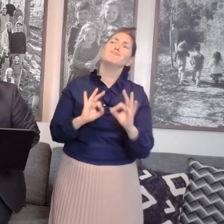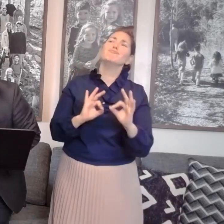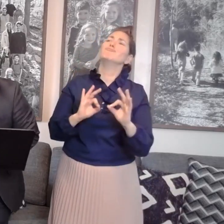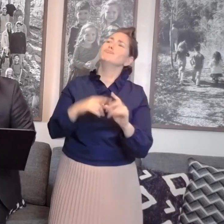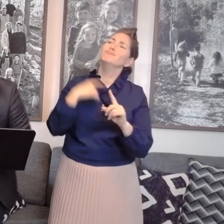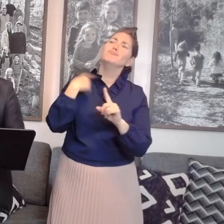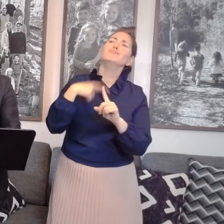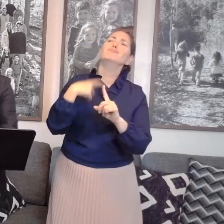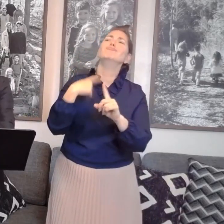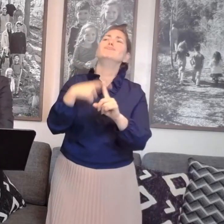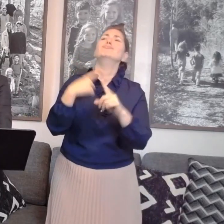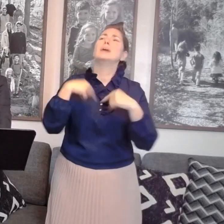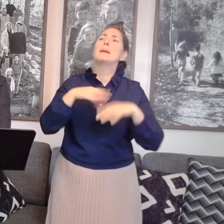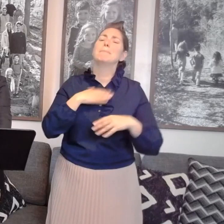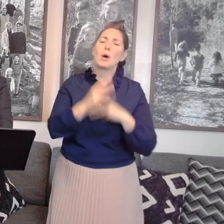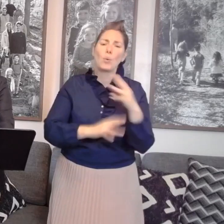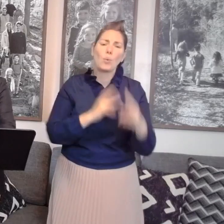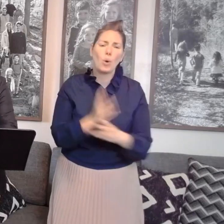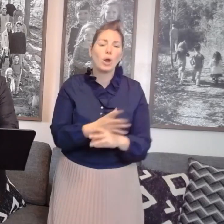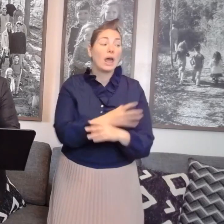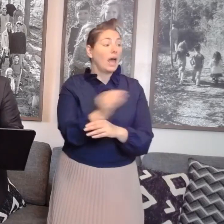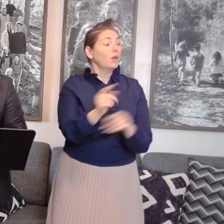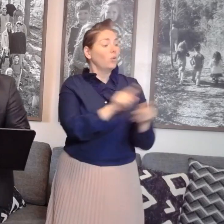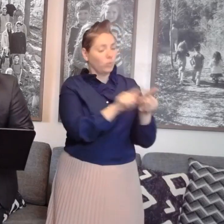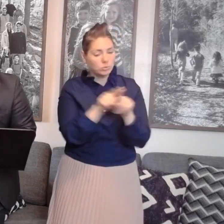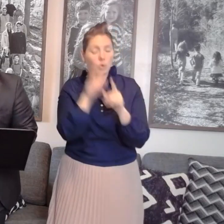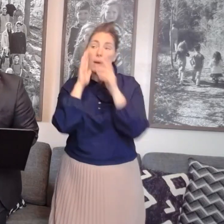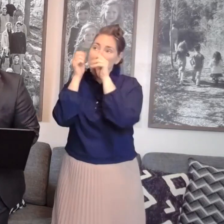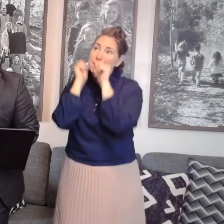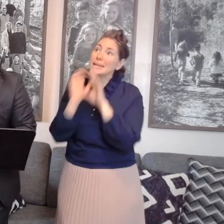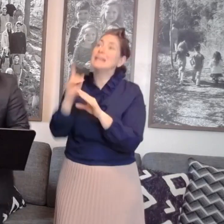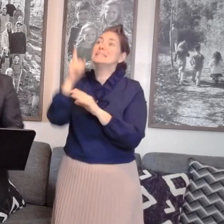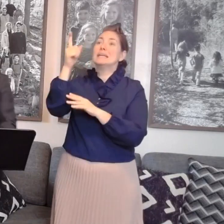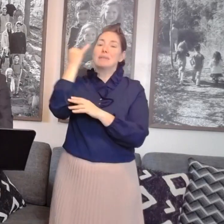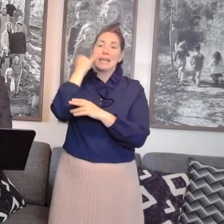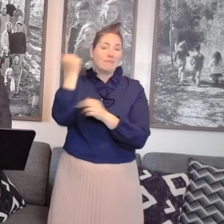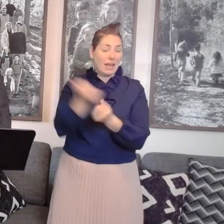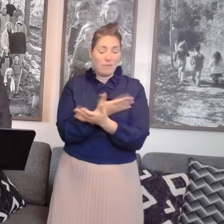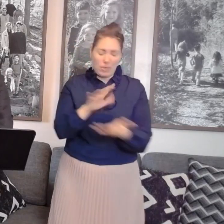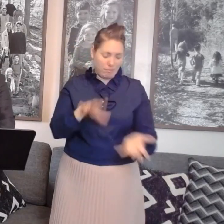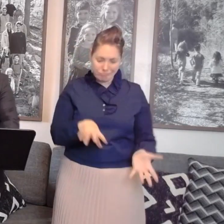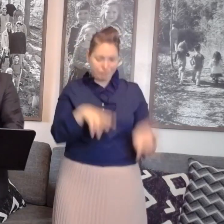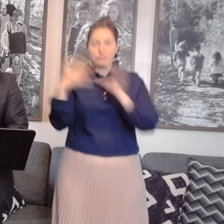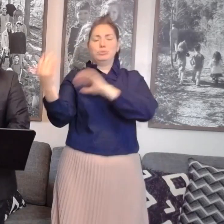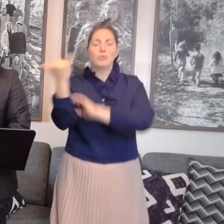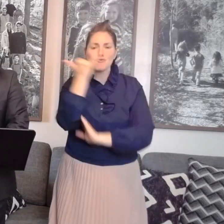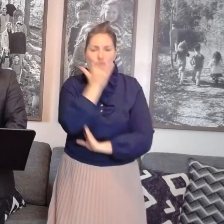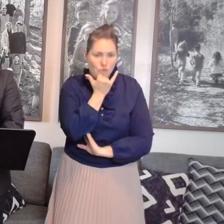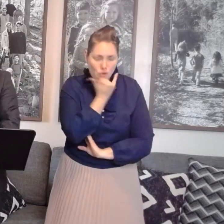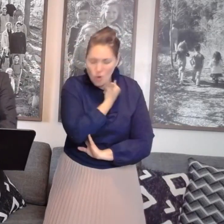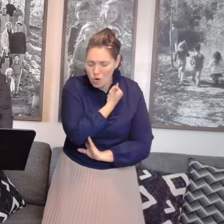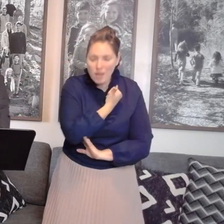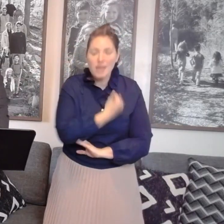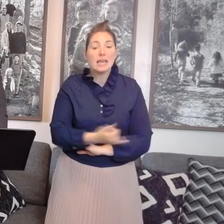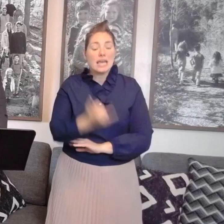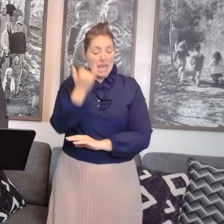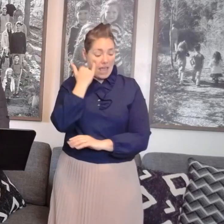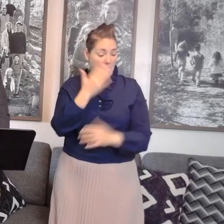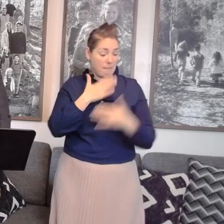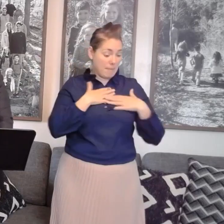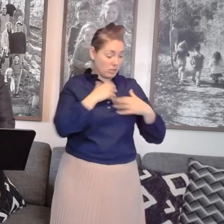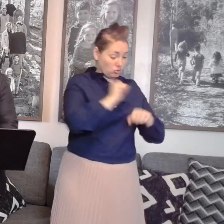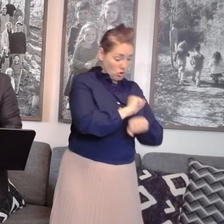my world. And I'll bless Him if everything's wrong. I'll bless Him if I've got my